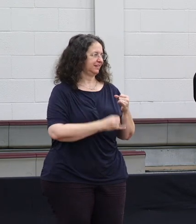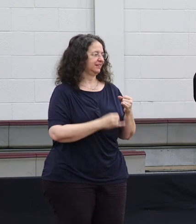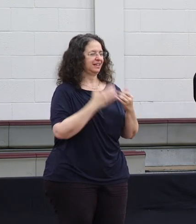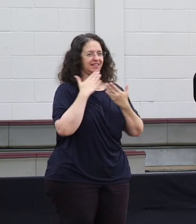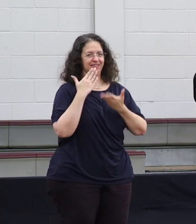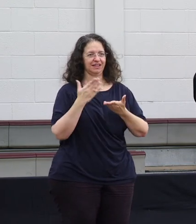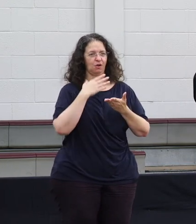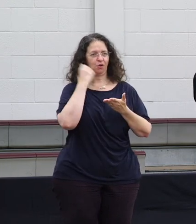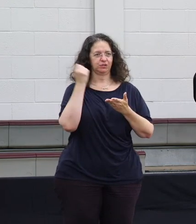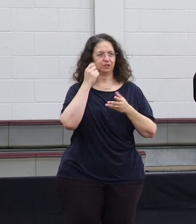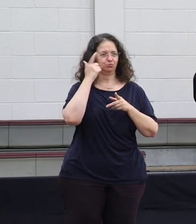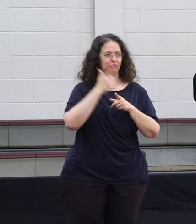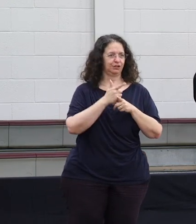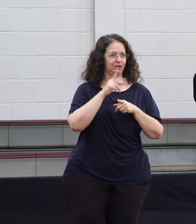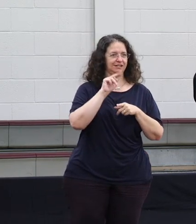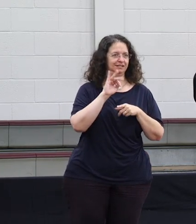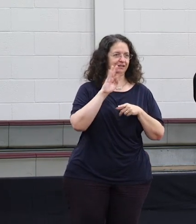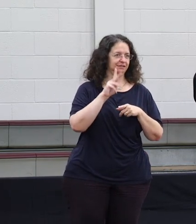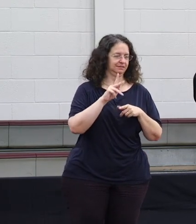older brother, Nick,